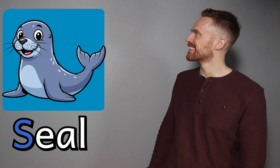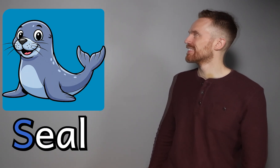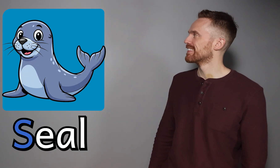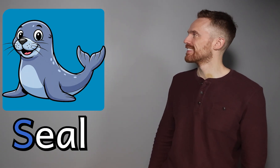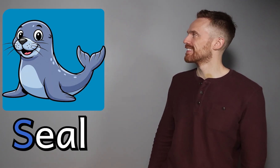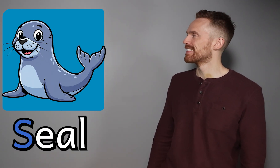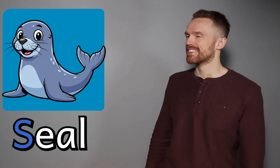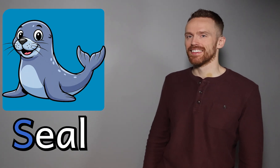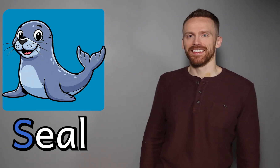Seal.